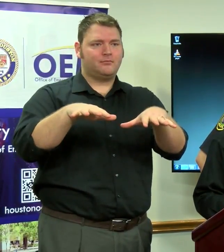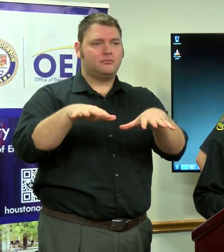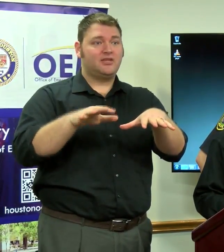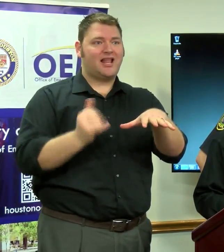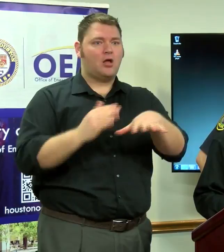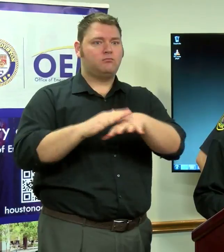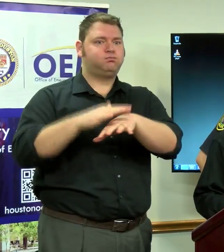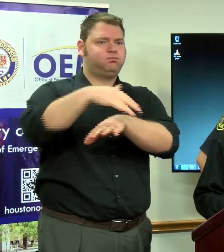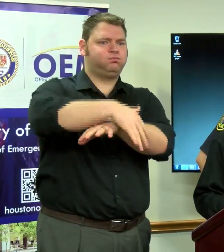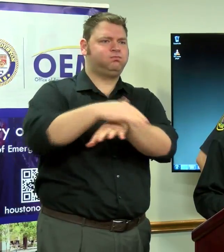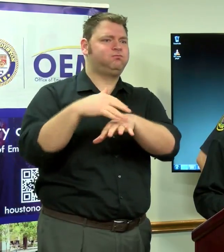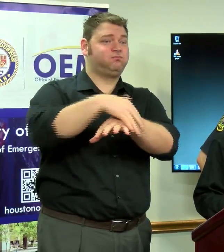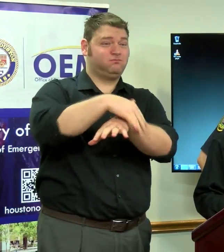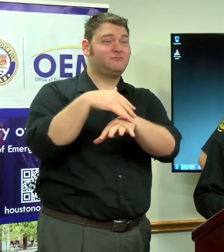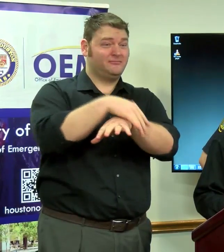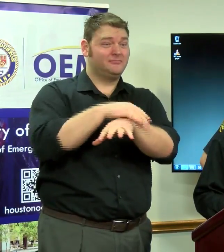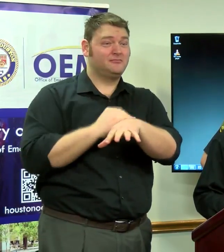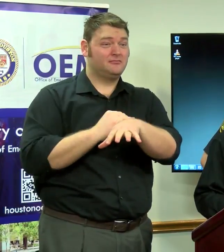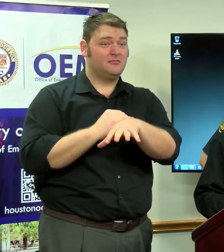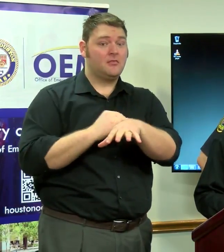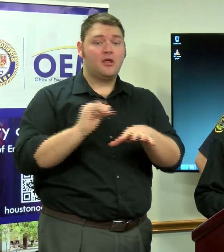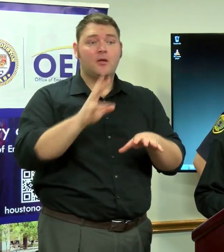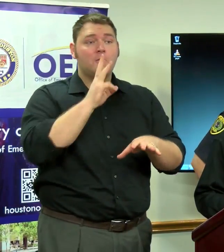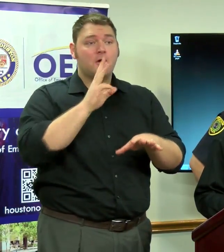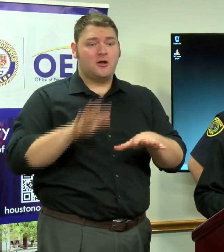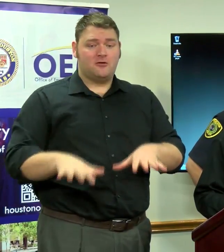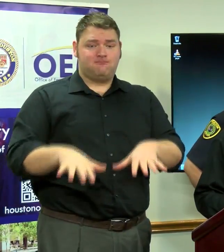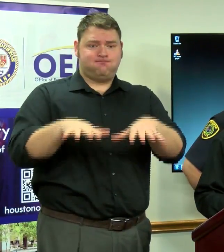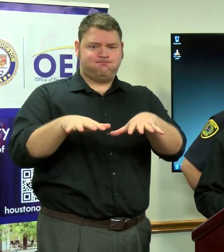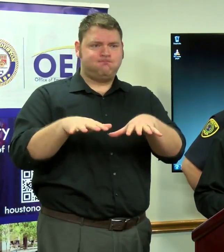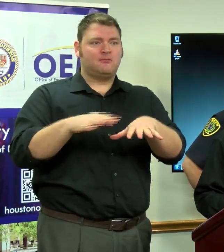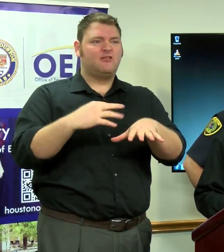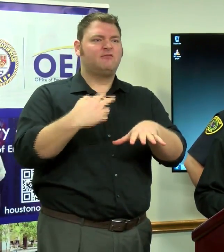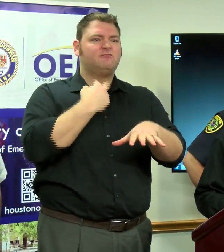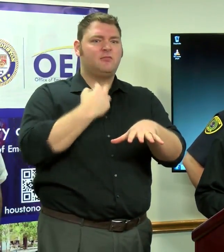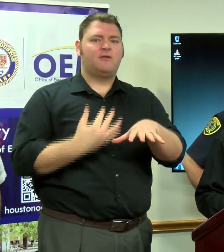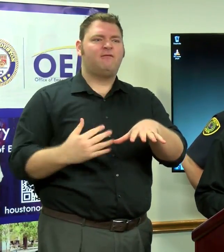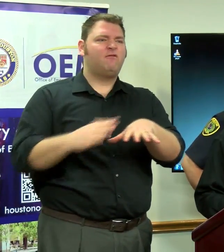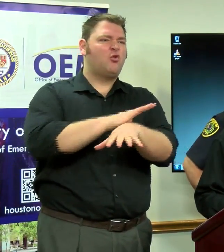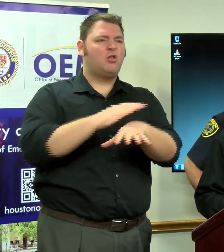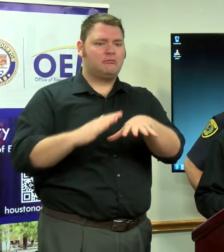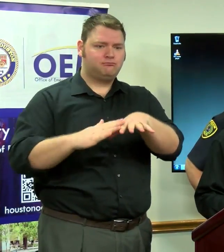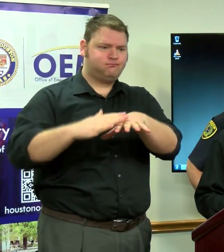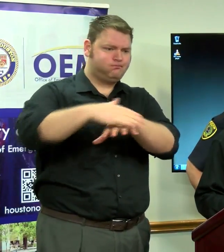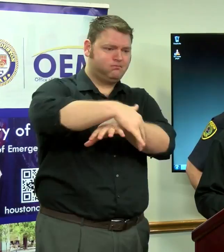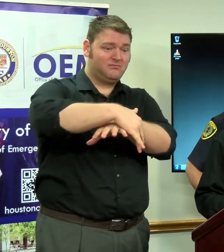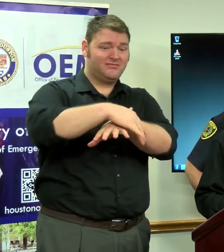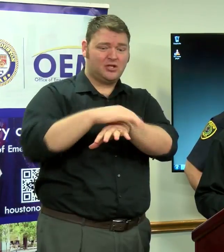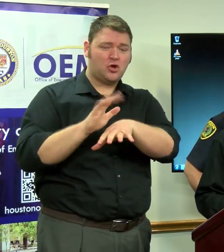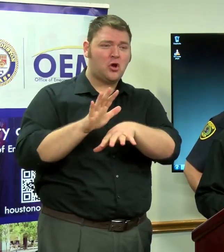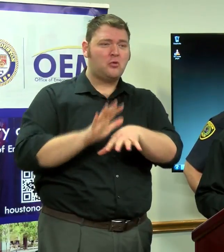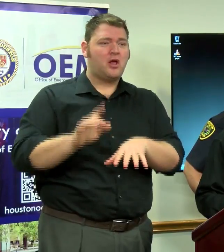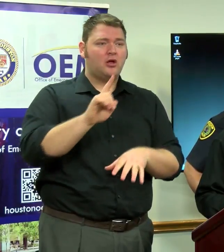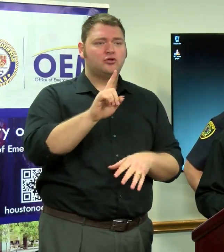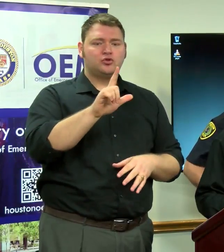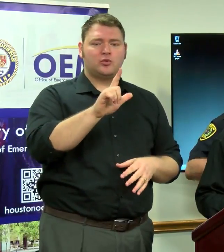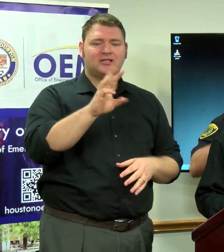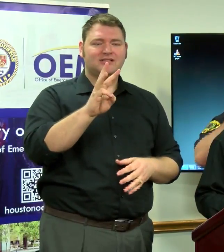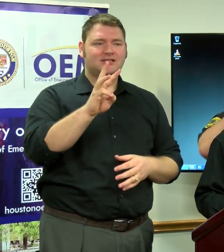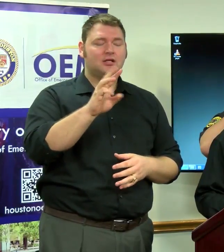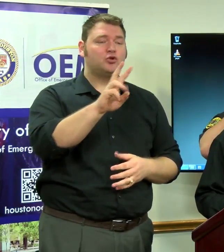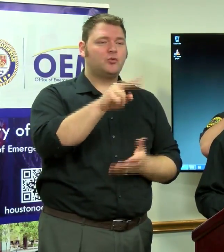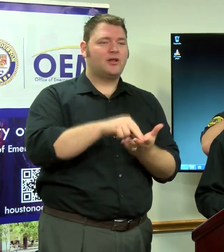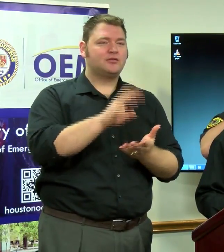and they're releasing. As of an hour ago, about 2,600 cubic feet per